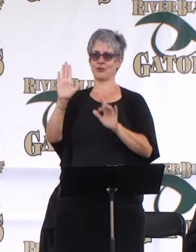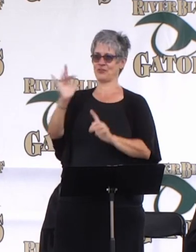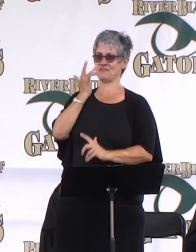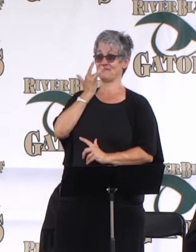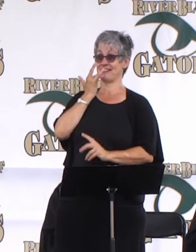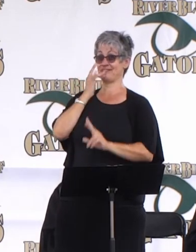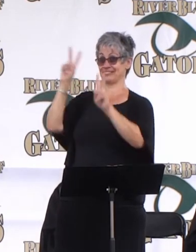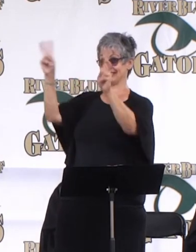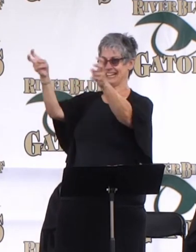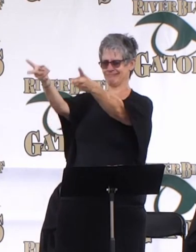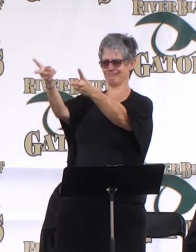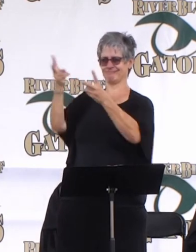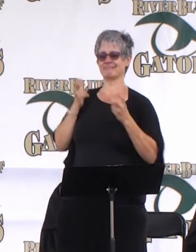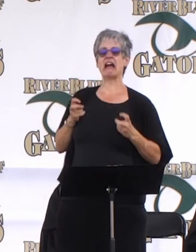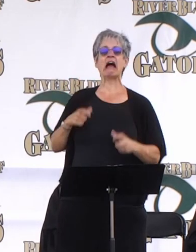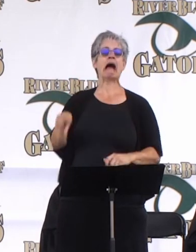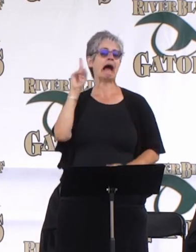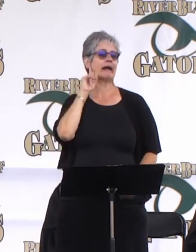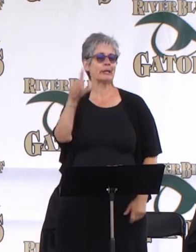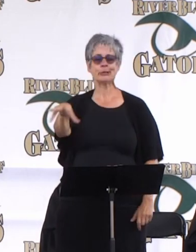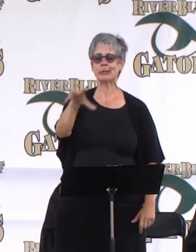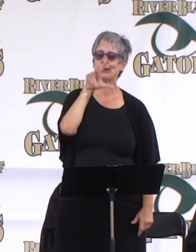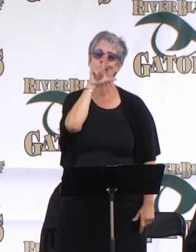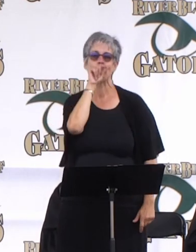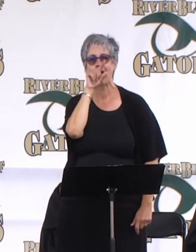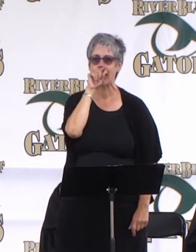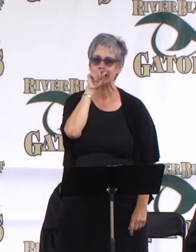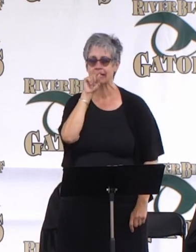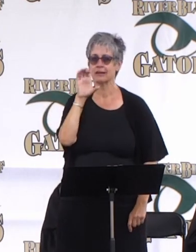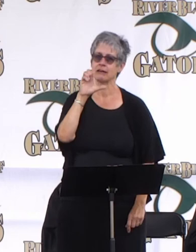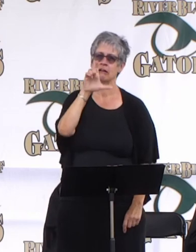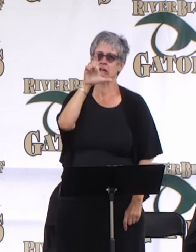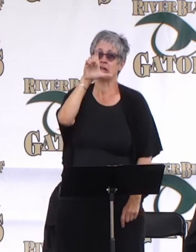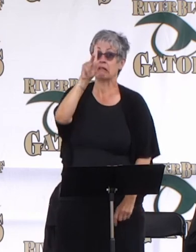sayings, "I hear you clucking, but I just can't find your chickens."